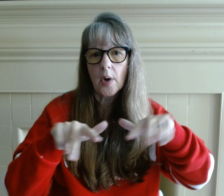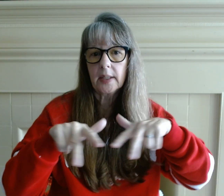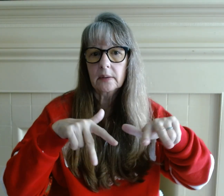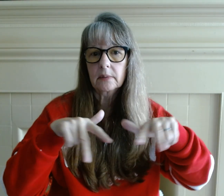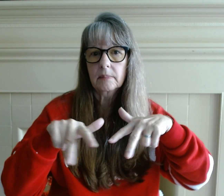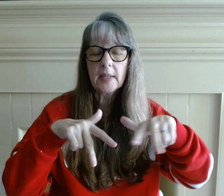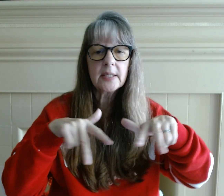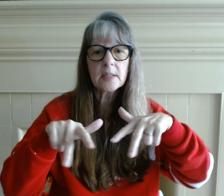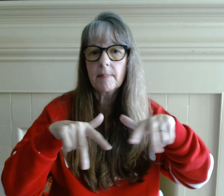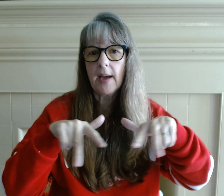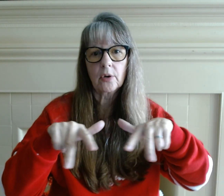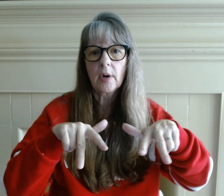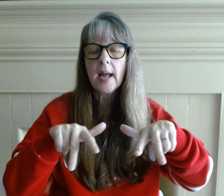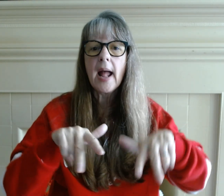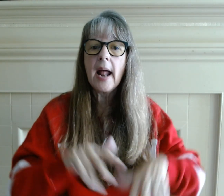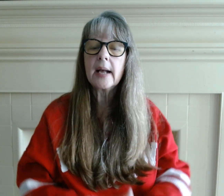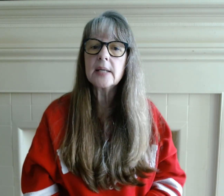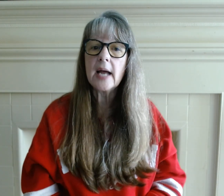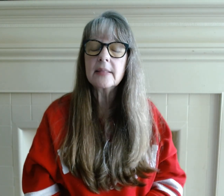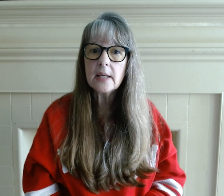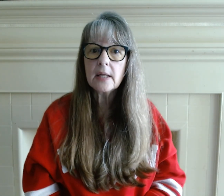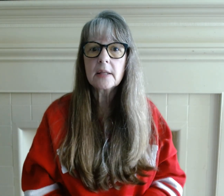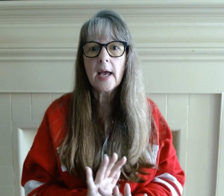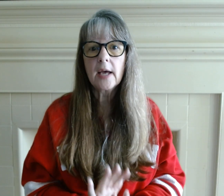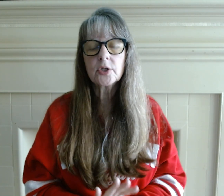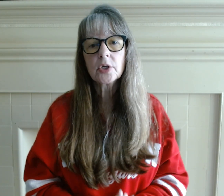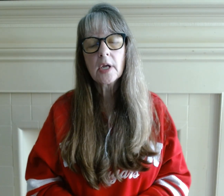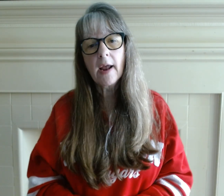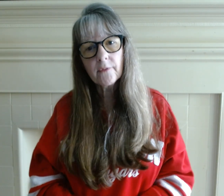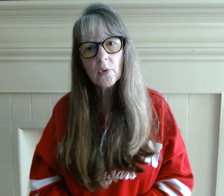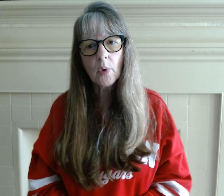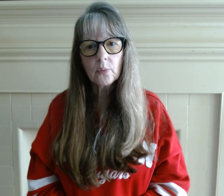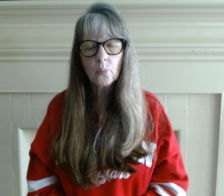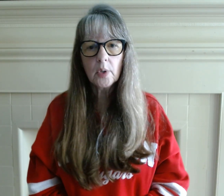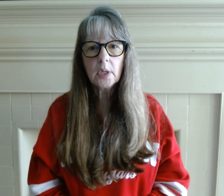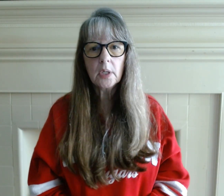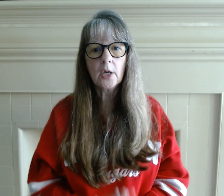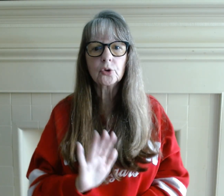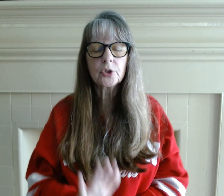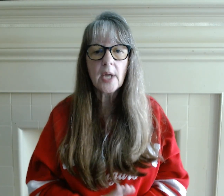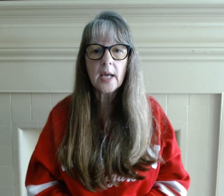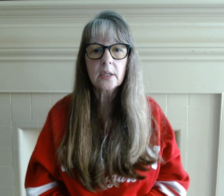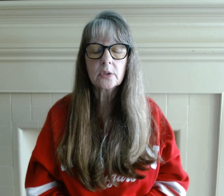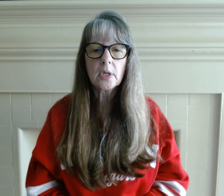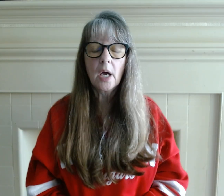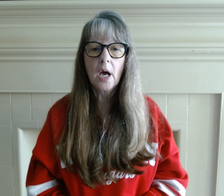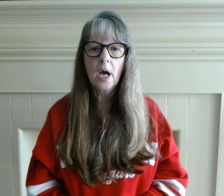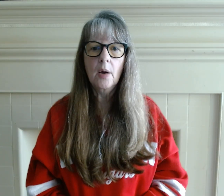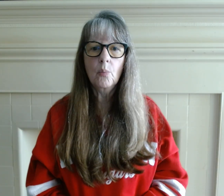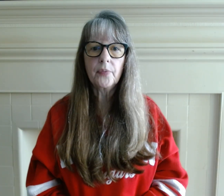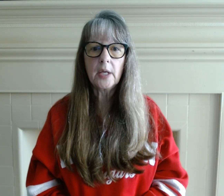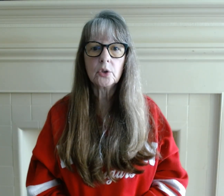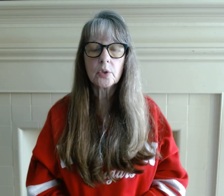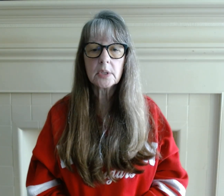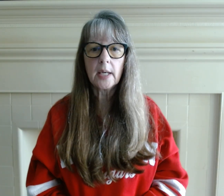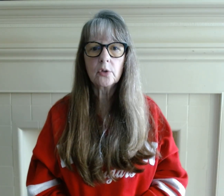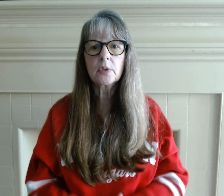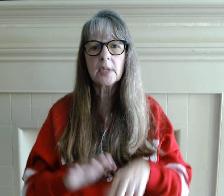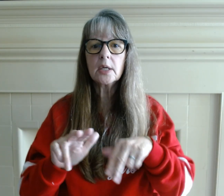walking. It doesn't matter, and because I think that everyone would understand what that looks like. You could say he's